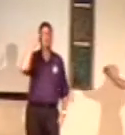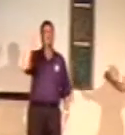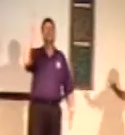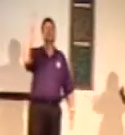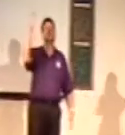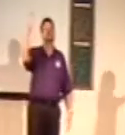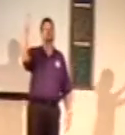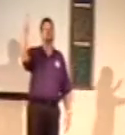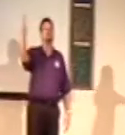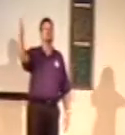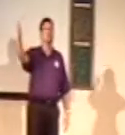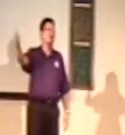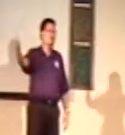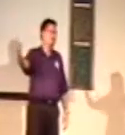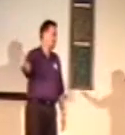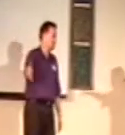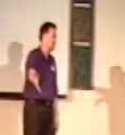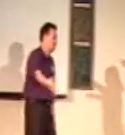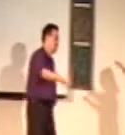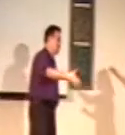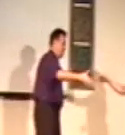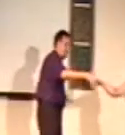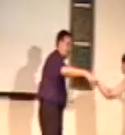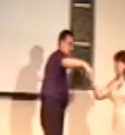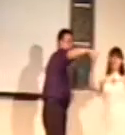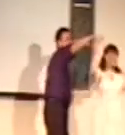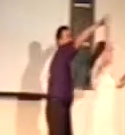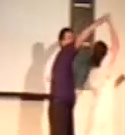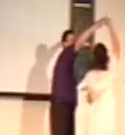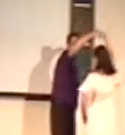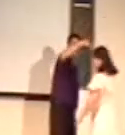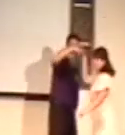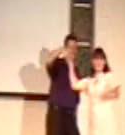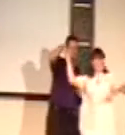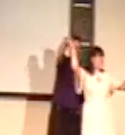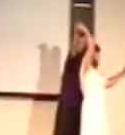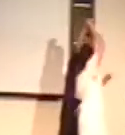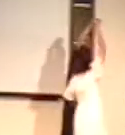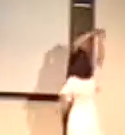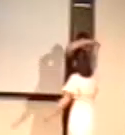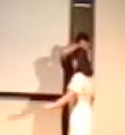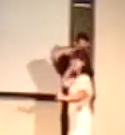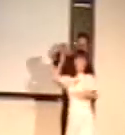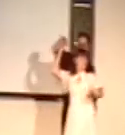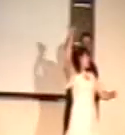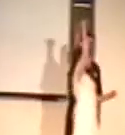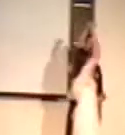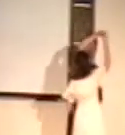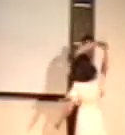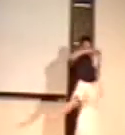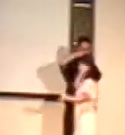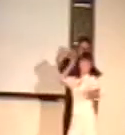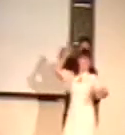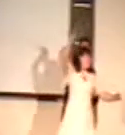knew Oh, I dance with